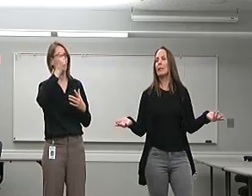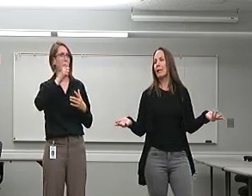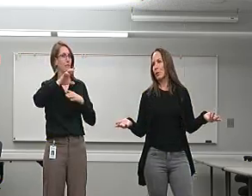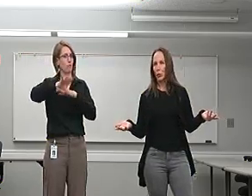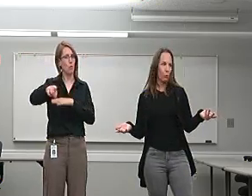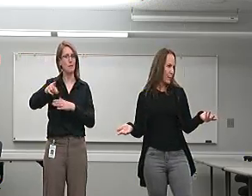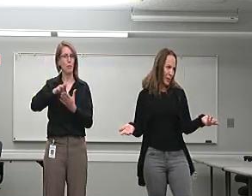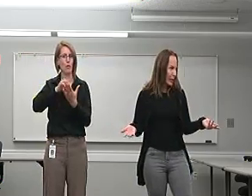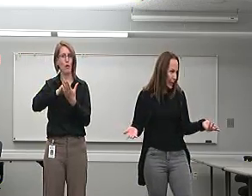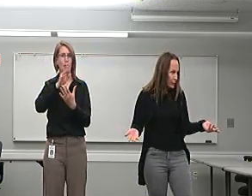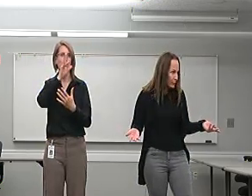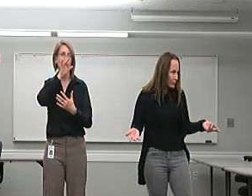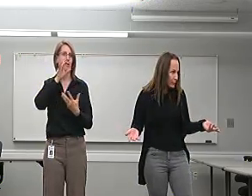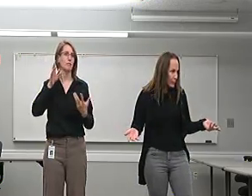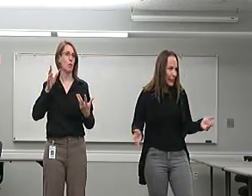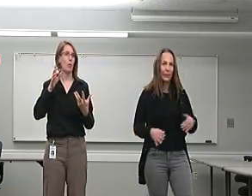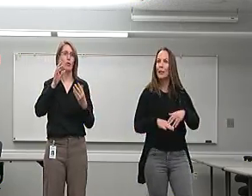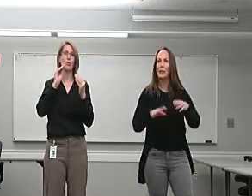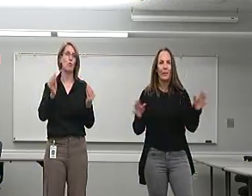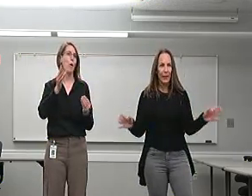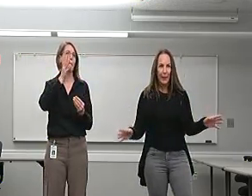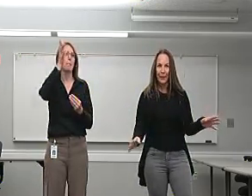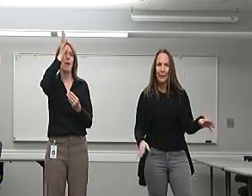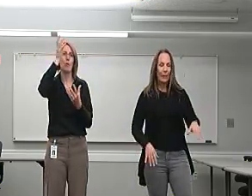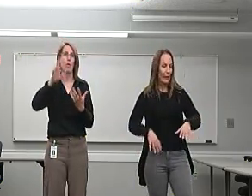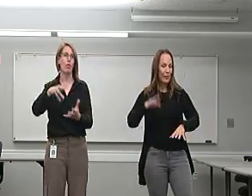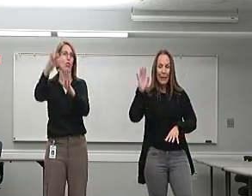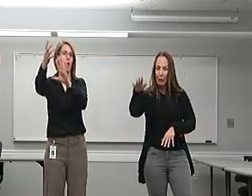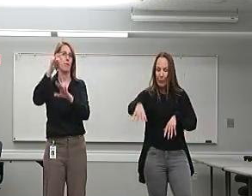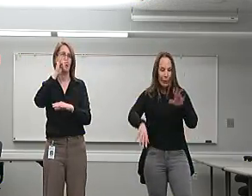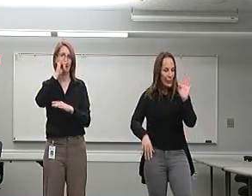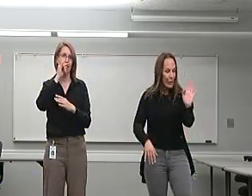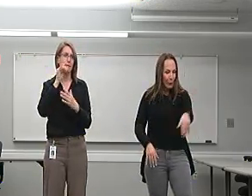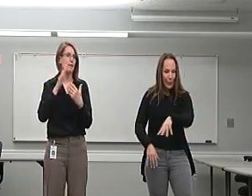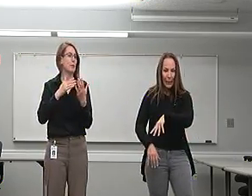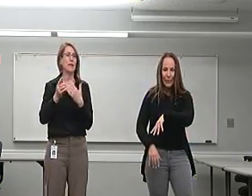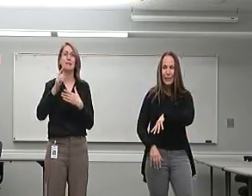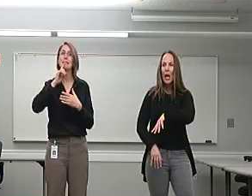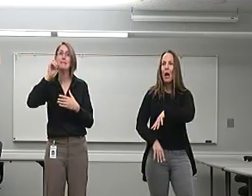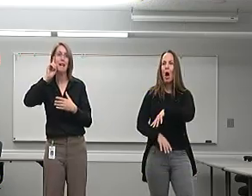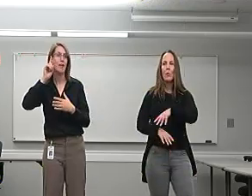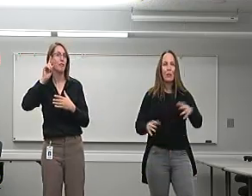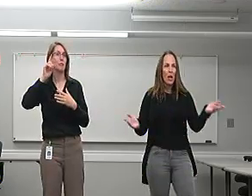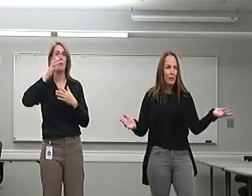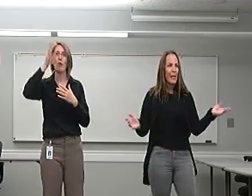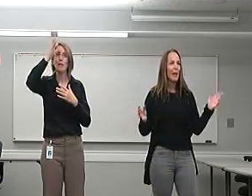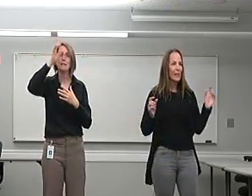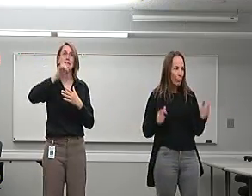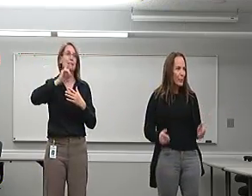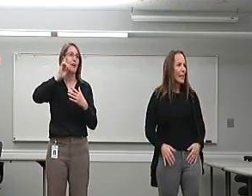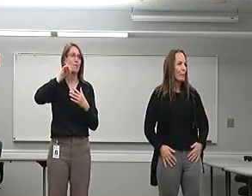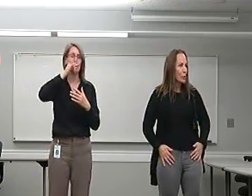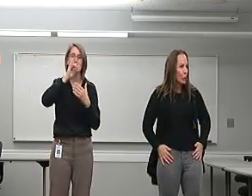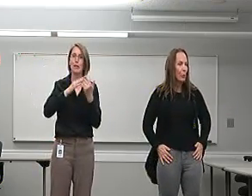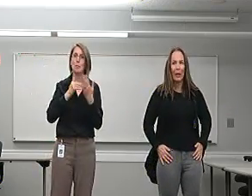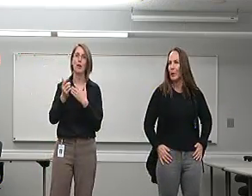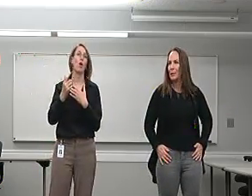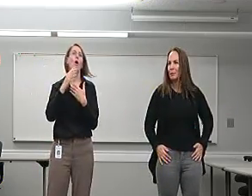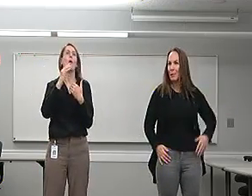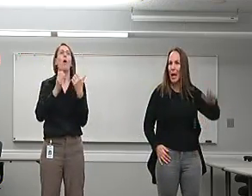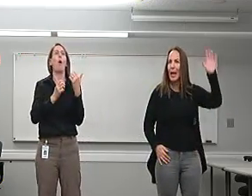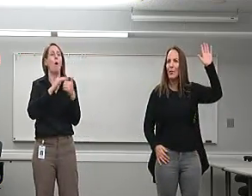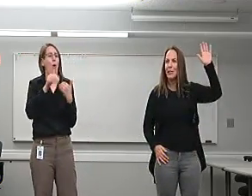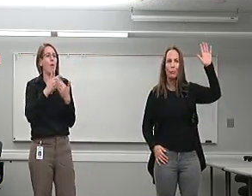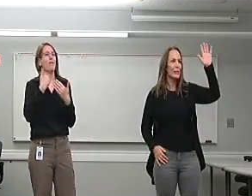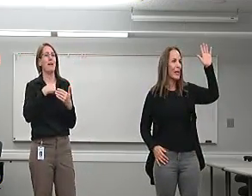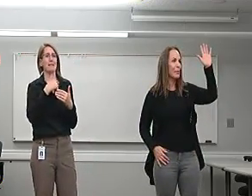kid, even their deaf kid, even hearing parents and hearing kids. Almost all of us have some resentments toward our parents. I have some resentments